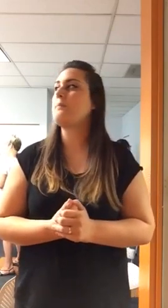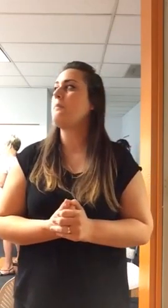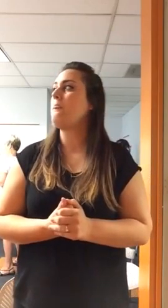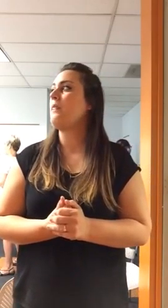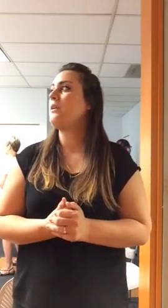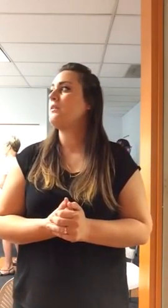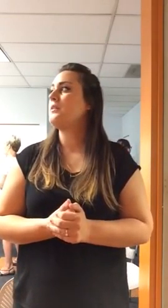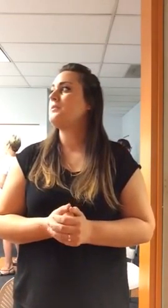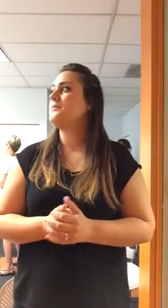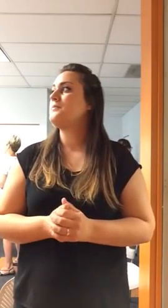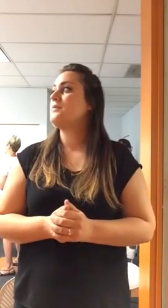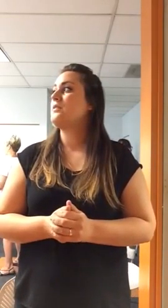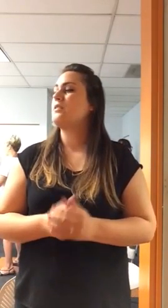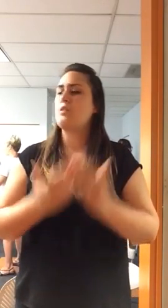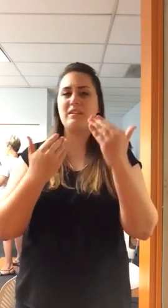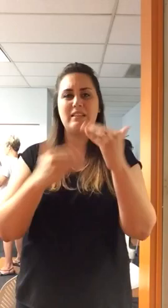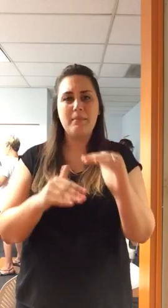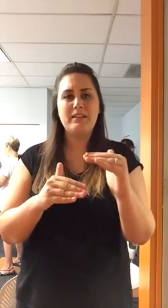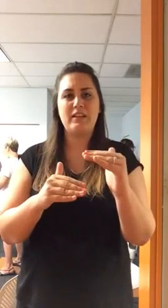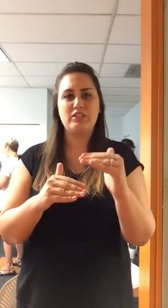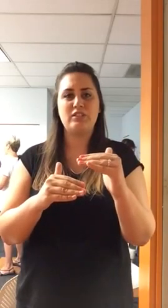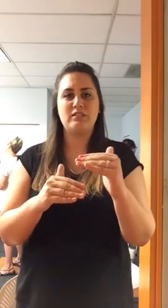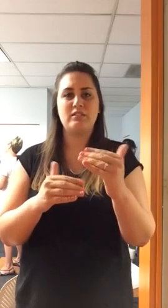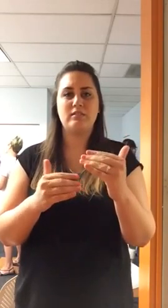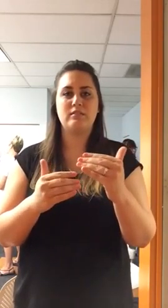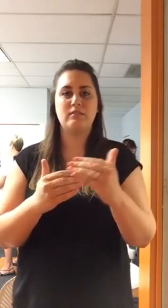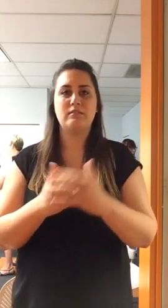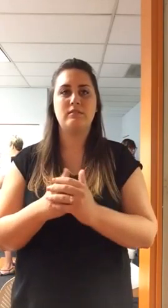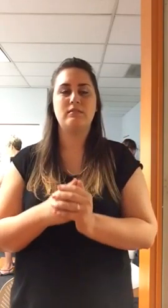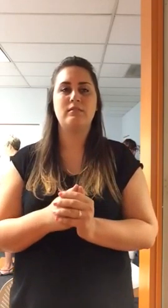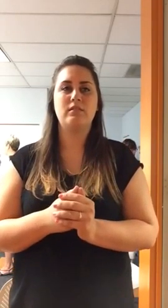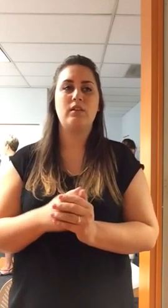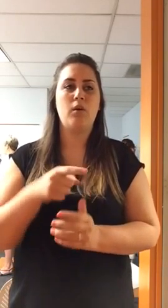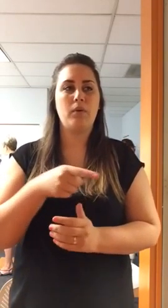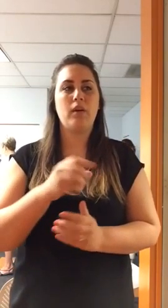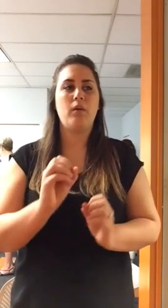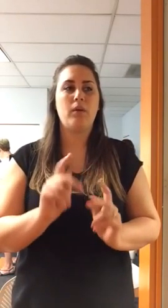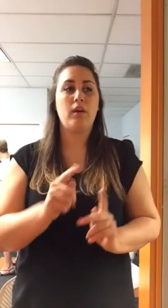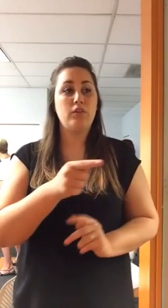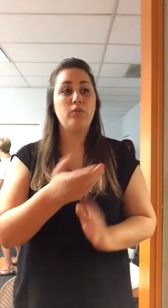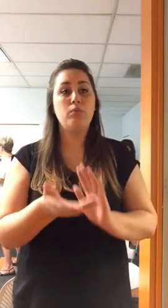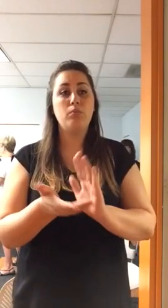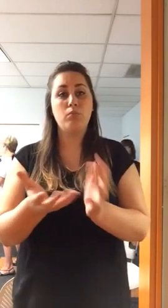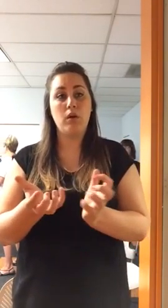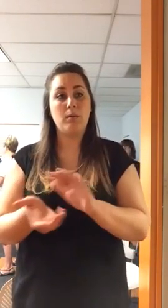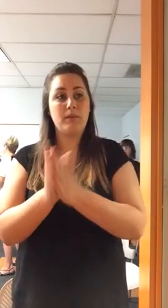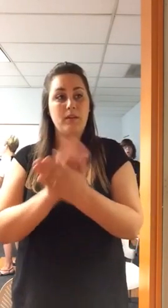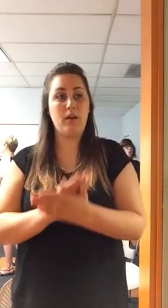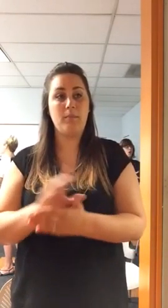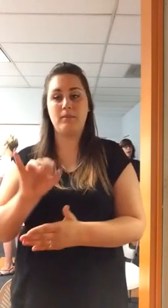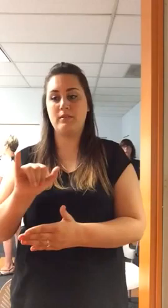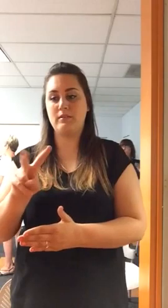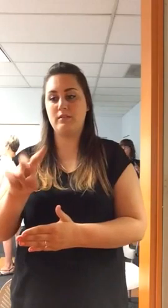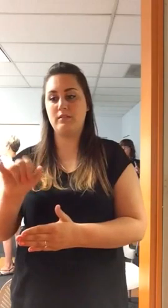to believe. There are certain limitations. So, okay, you want to be a civil engineer, so you know you got to go to college and do all this stuff.